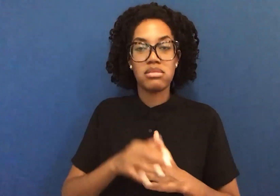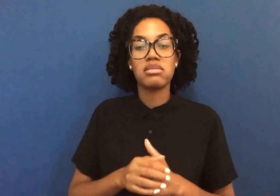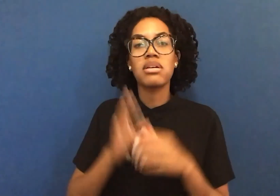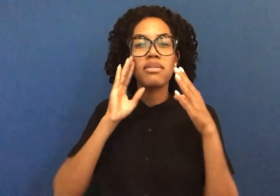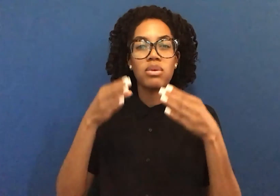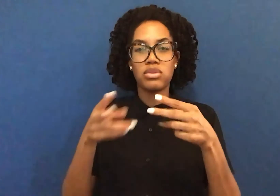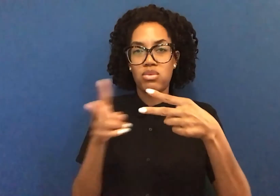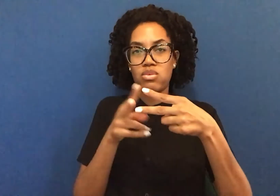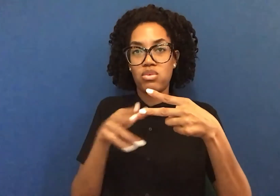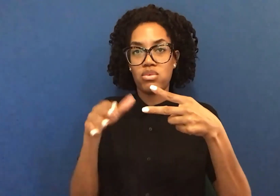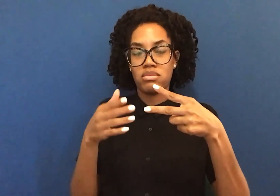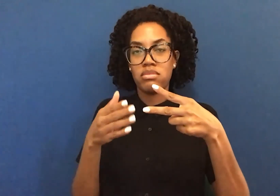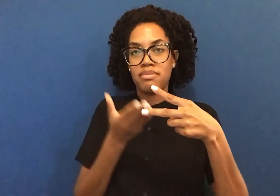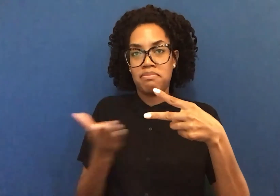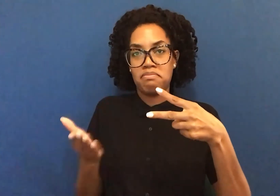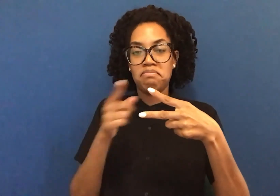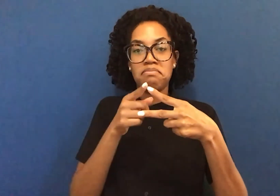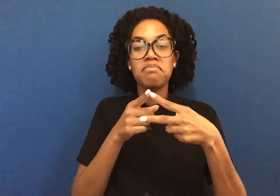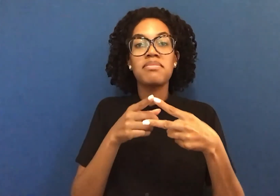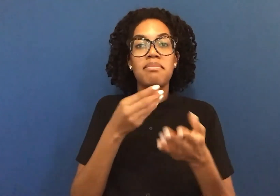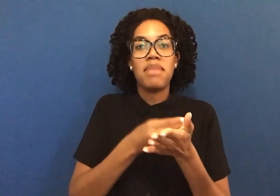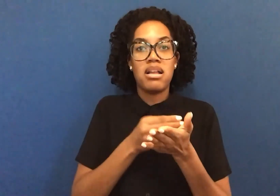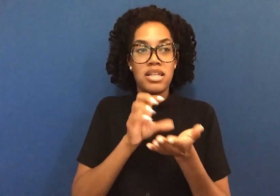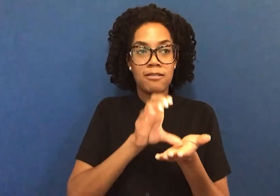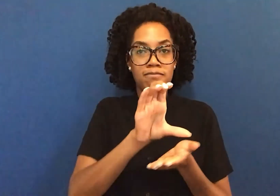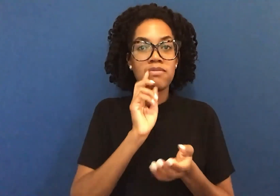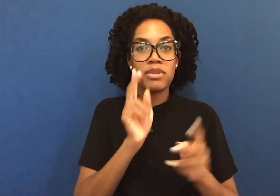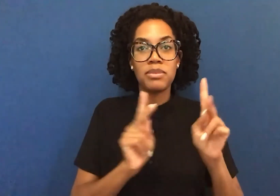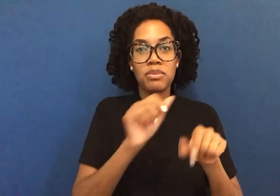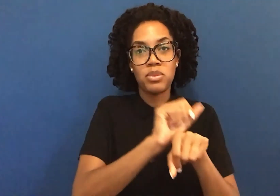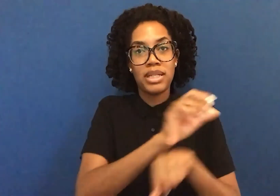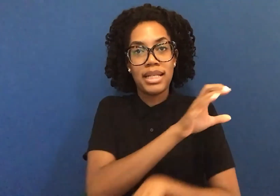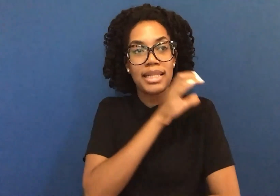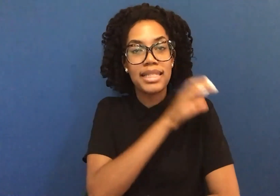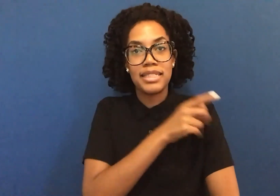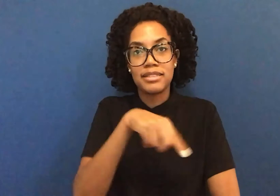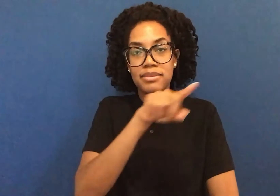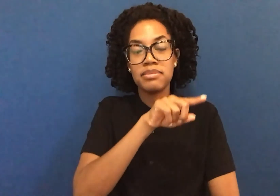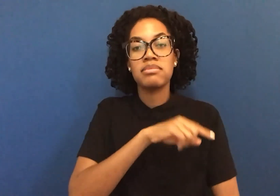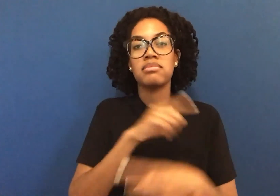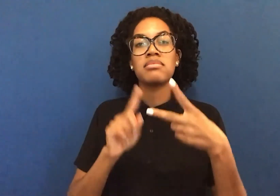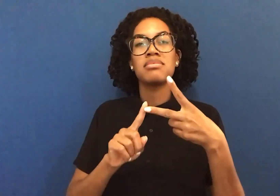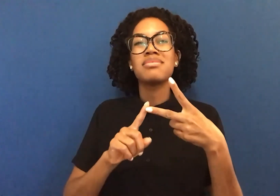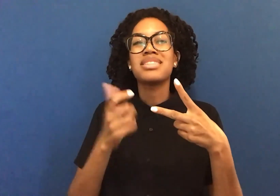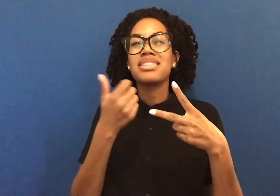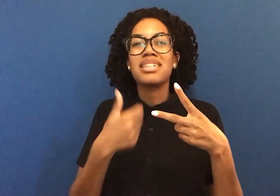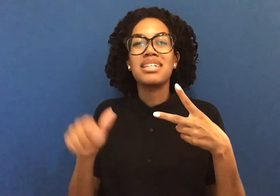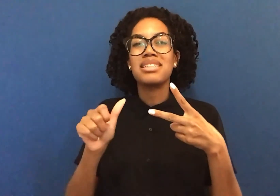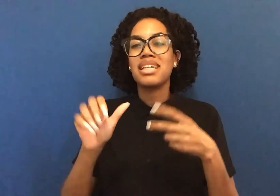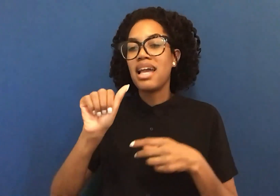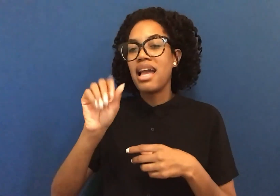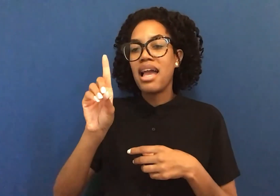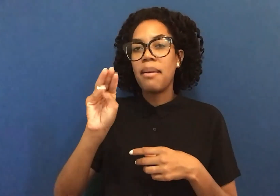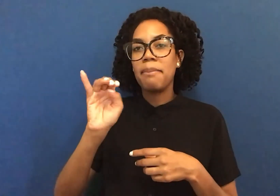First, funding for those on the front lines. And second, to reduce administrative burdens to providing care for MPV,